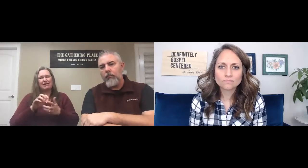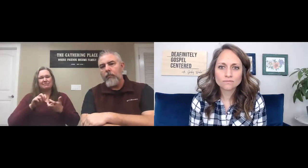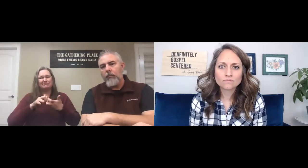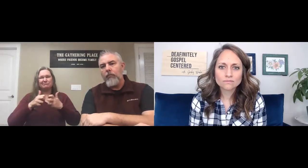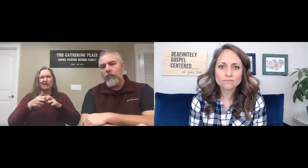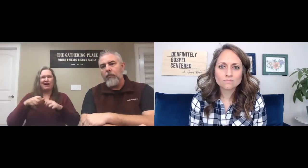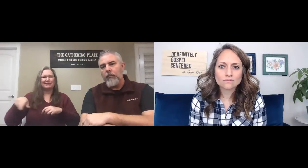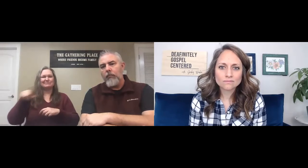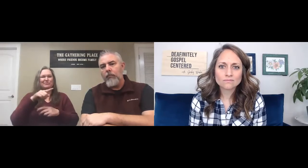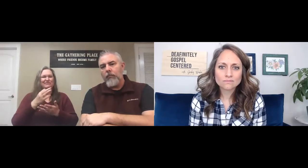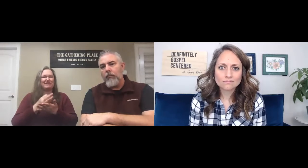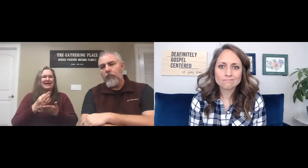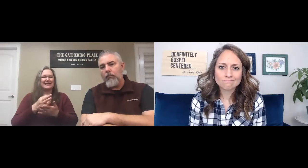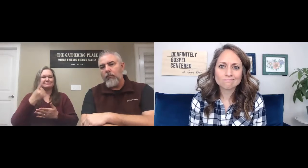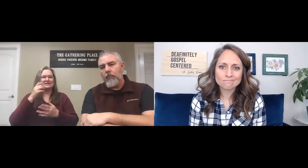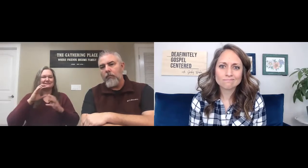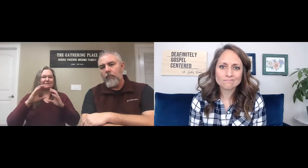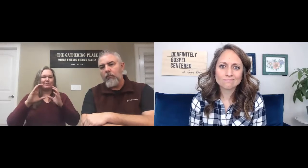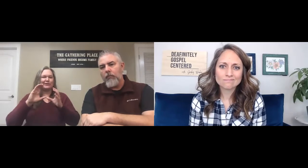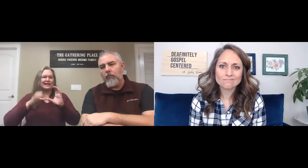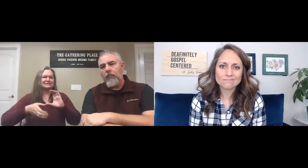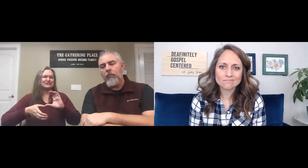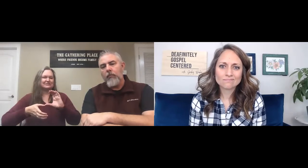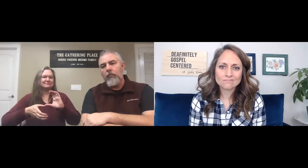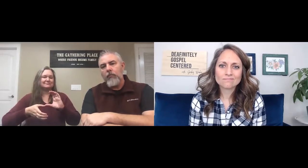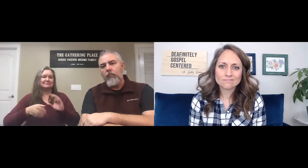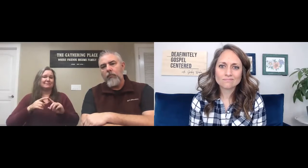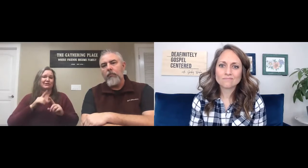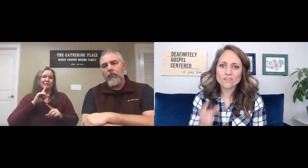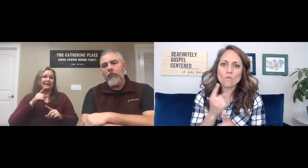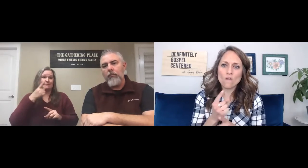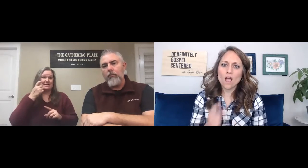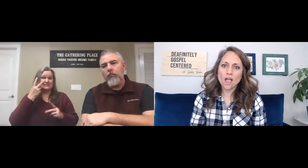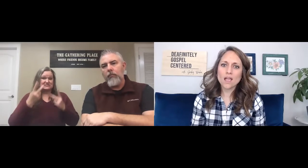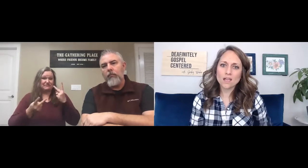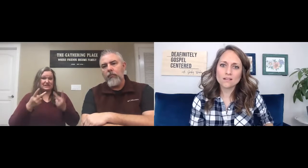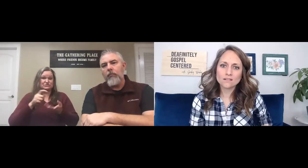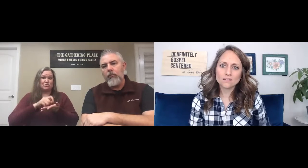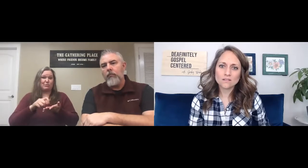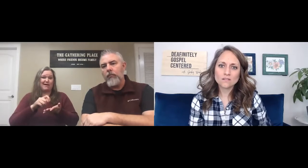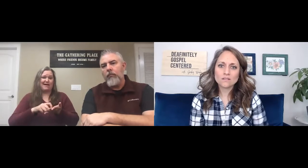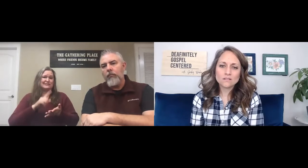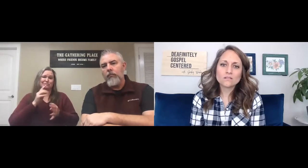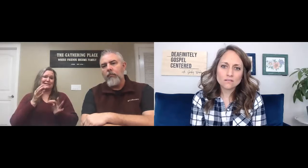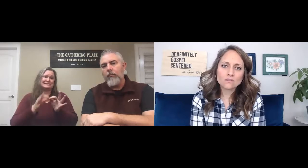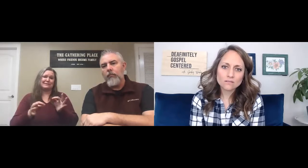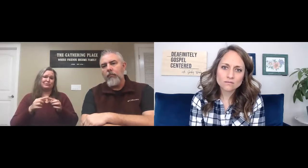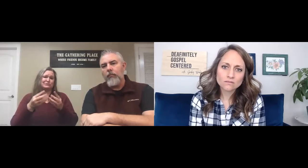finances. A lot of marriage problems relate to financial and the miscommunication of it. For